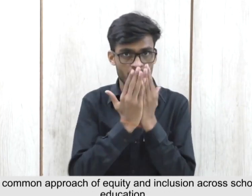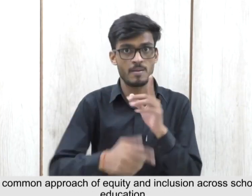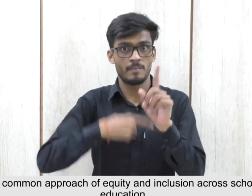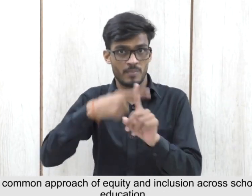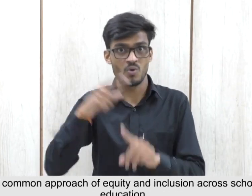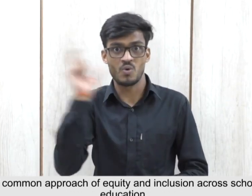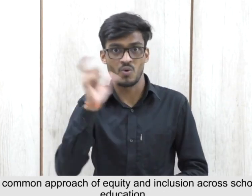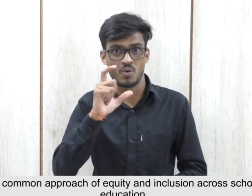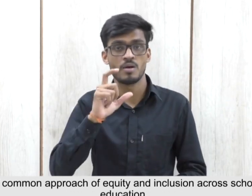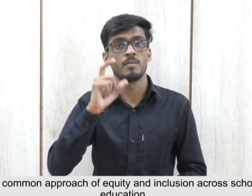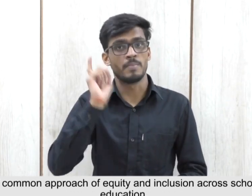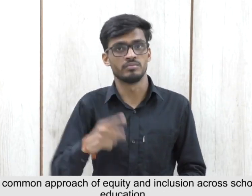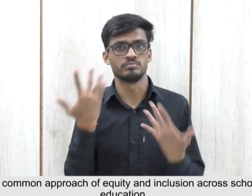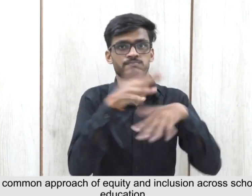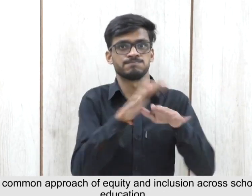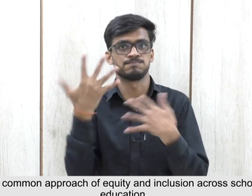Continuity of common approach of equity and